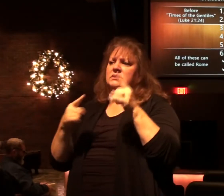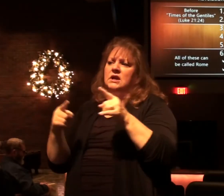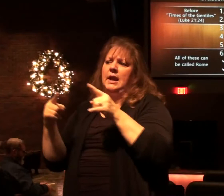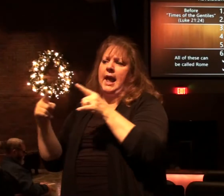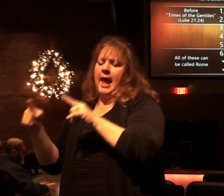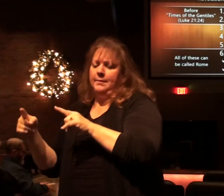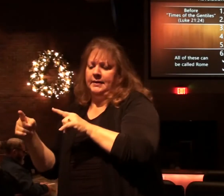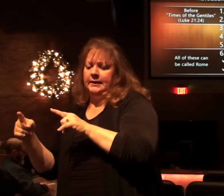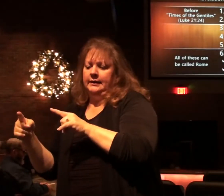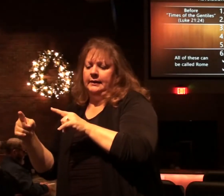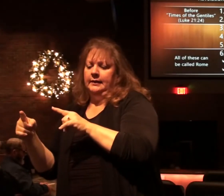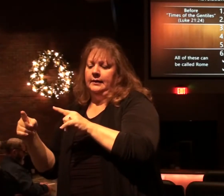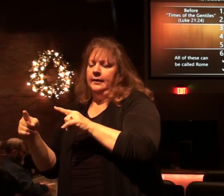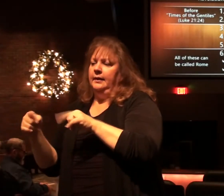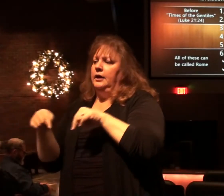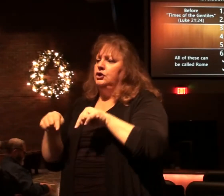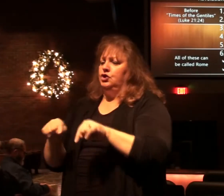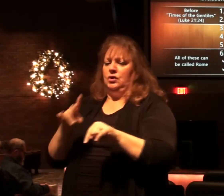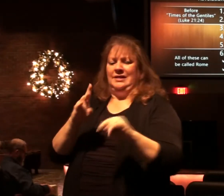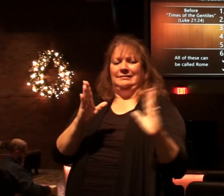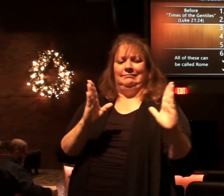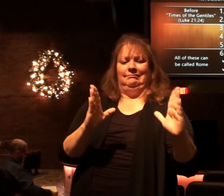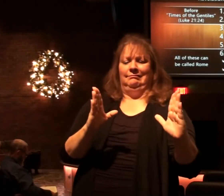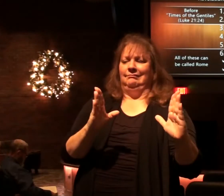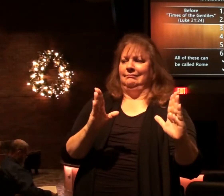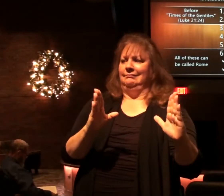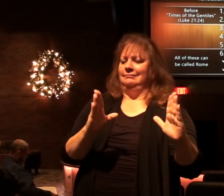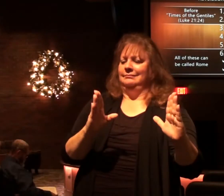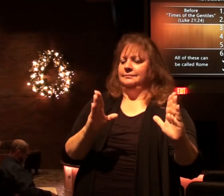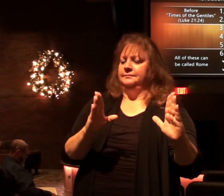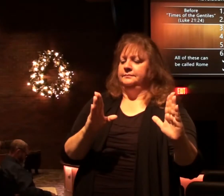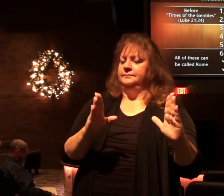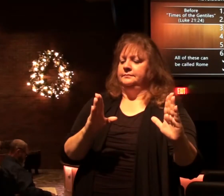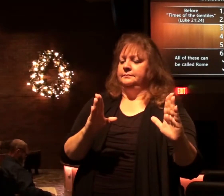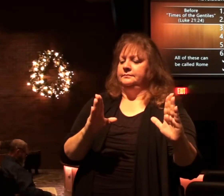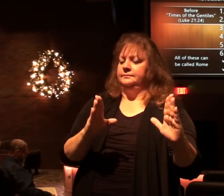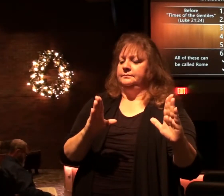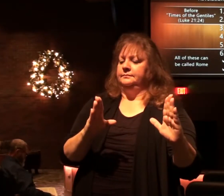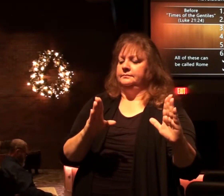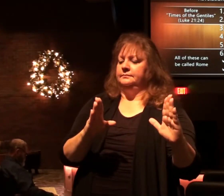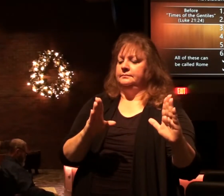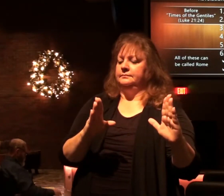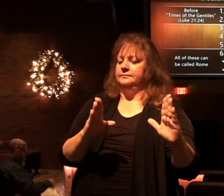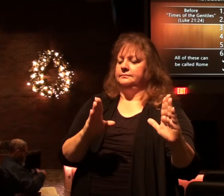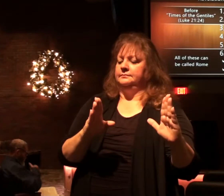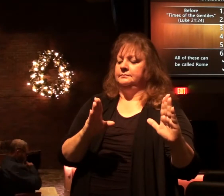and we get into that 7-year period we're talking about in this context.